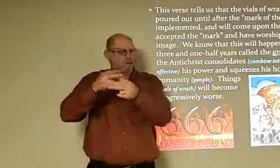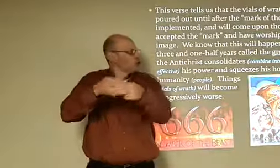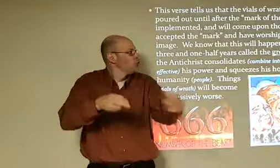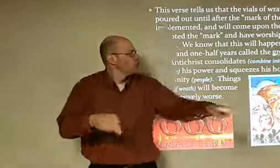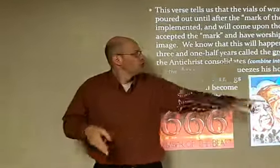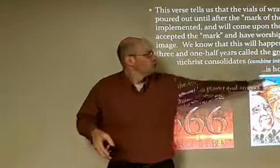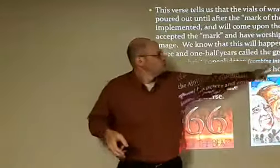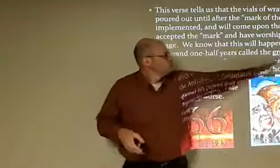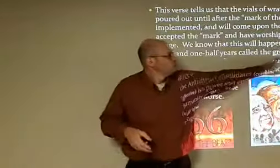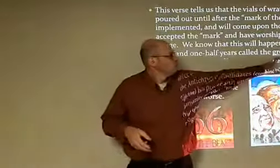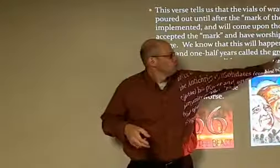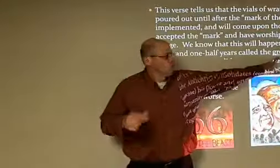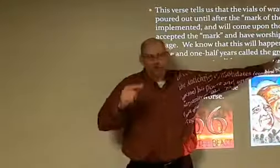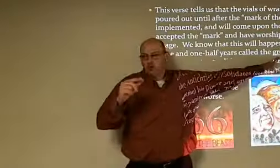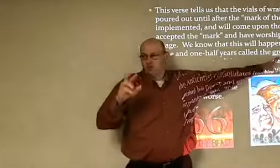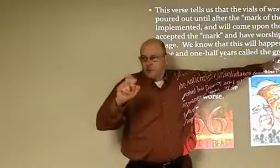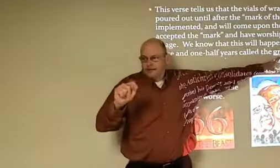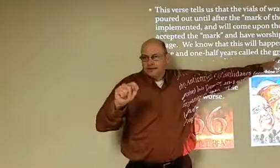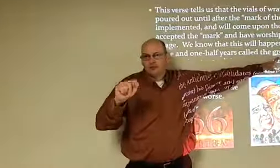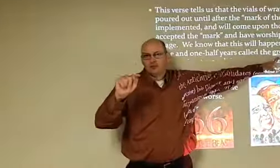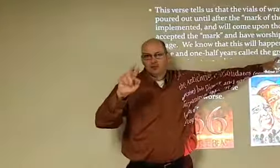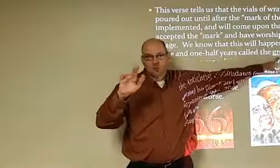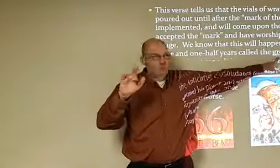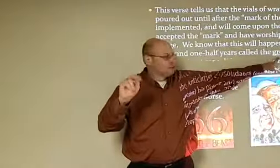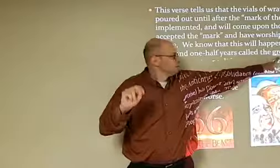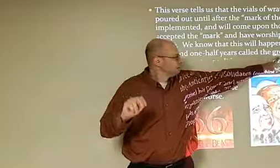It'll happen during the 3.5 years called the Great Tribulation.